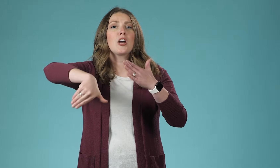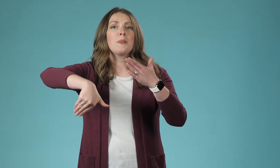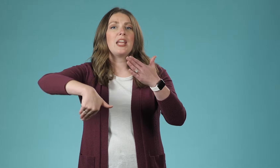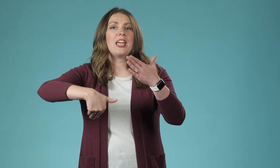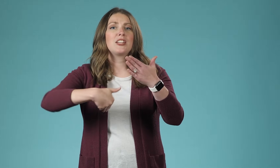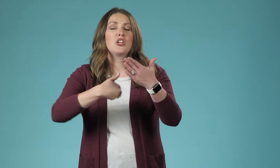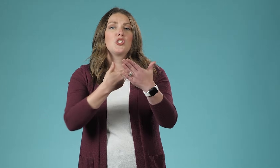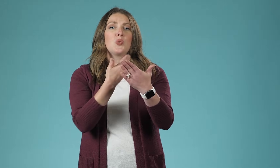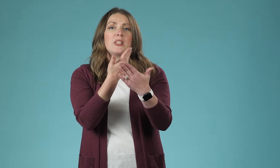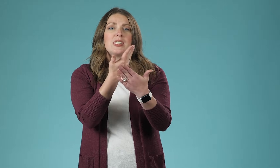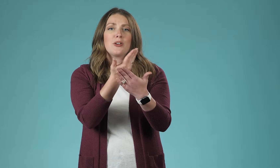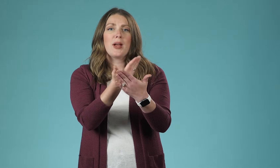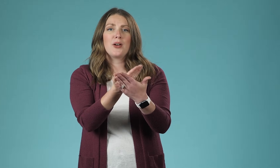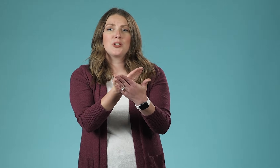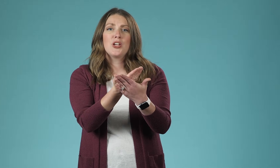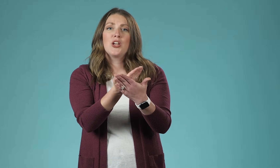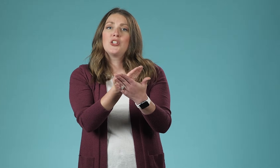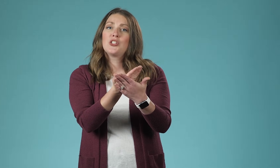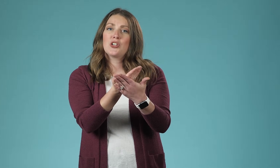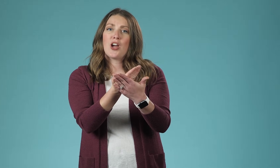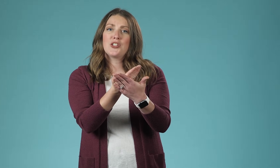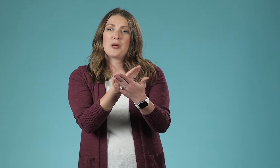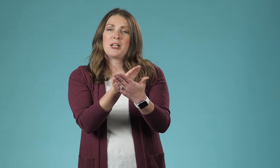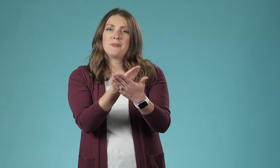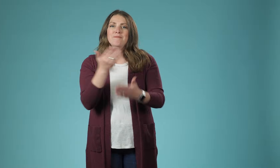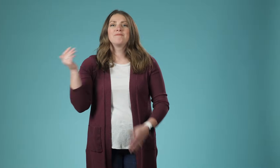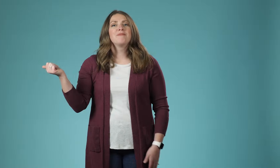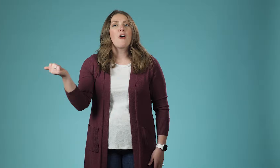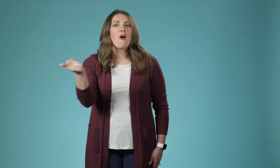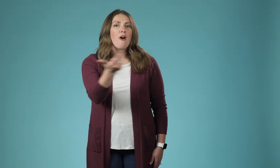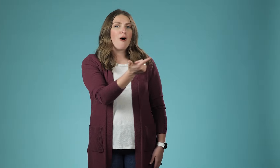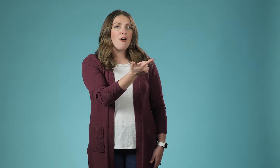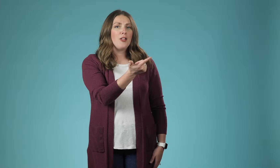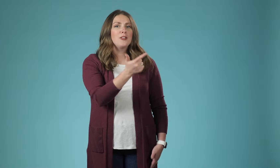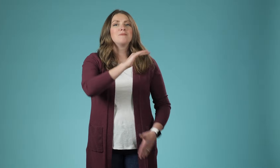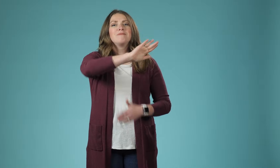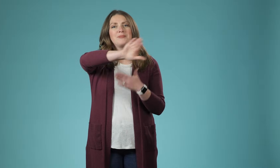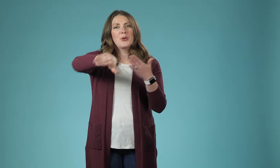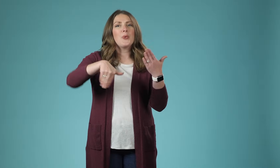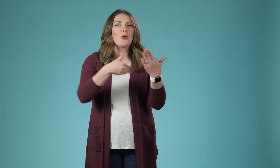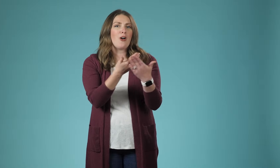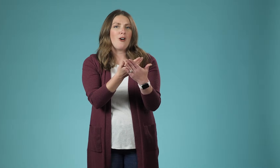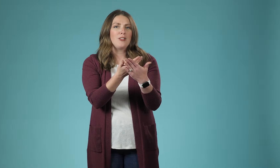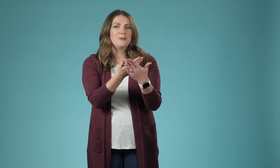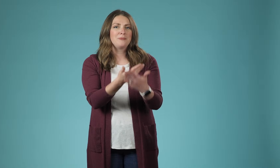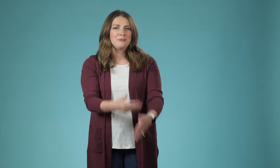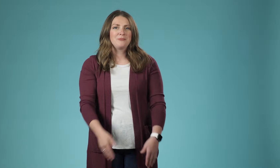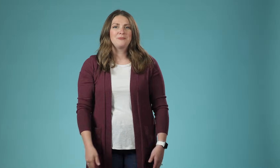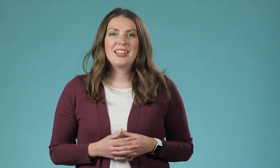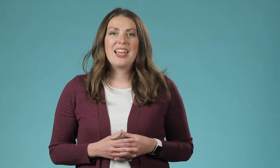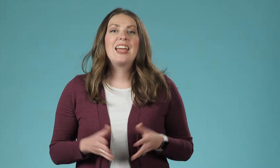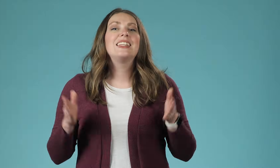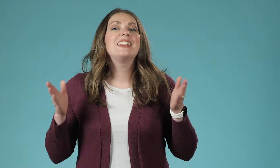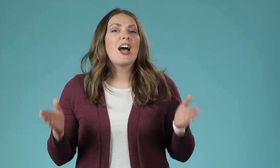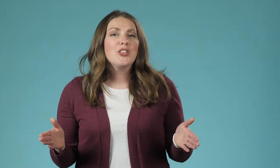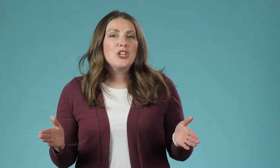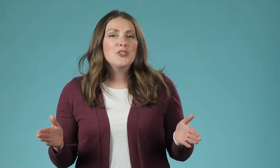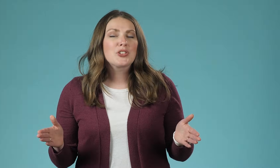dominant hand twisting around to your non-dominant. All or all. Now that you've learned